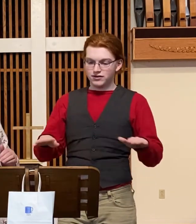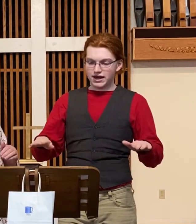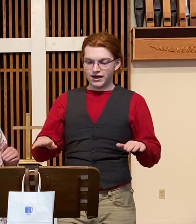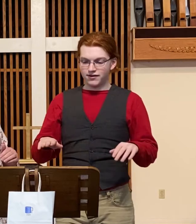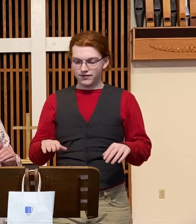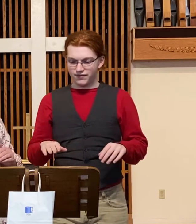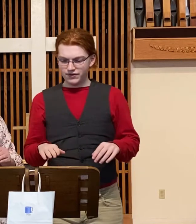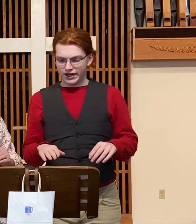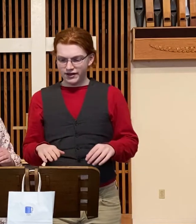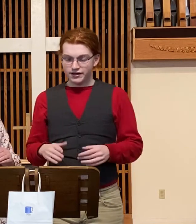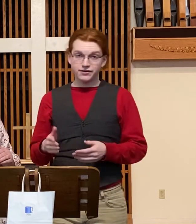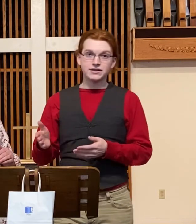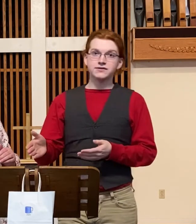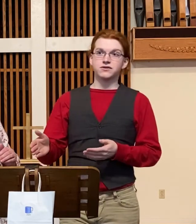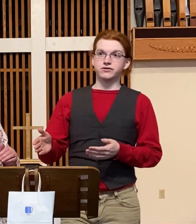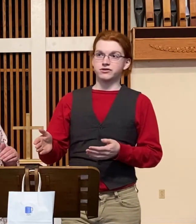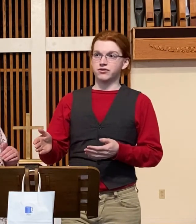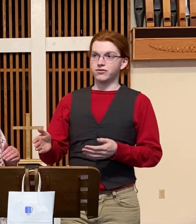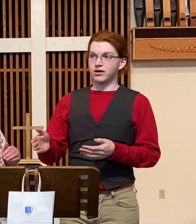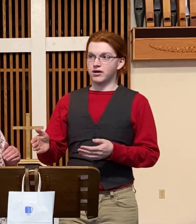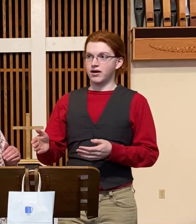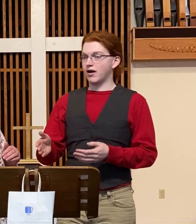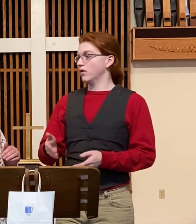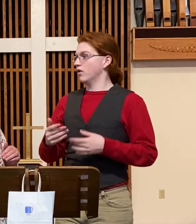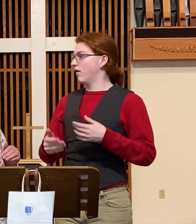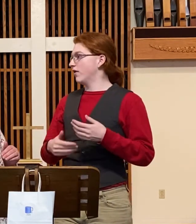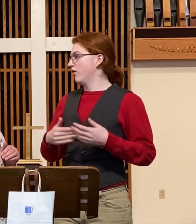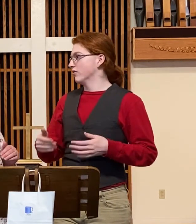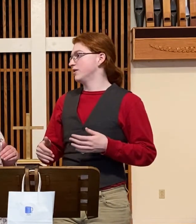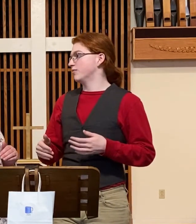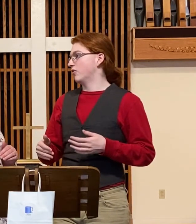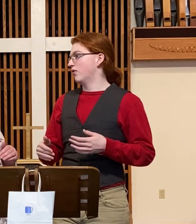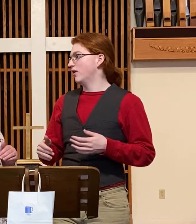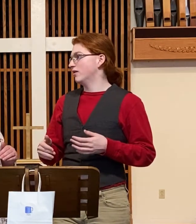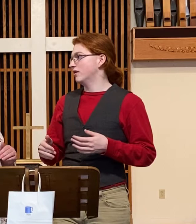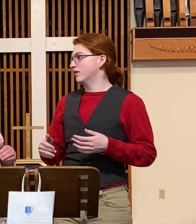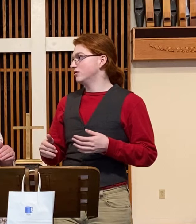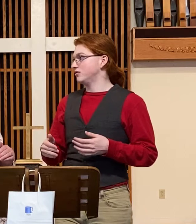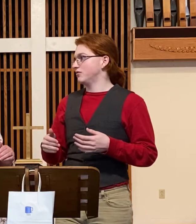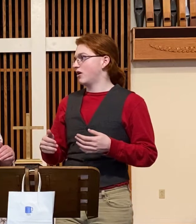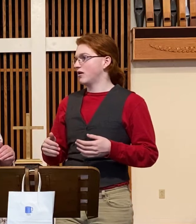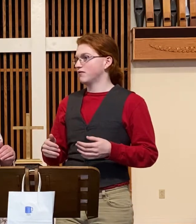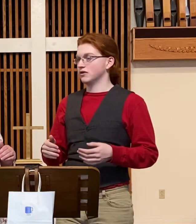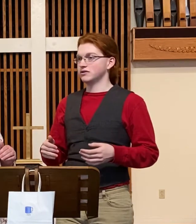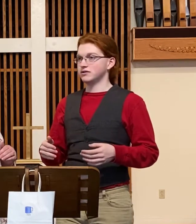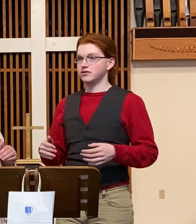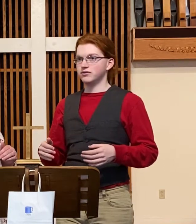Yeah. Okay. Yeah, this is also how a lot of other people do not. For instance, you would go